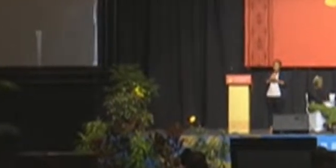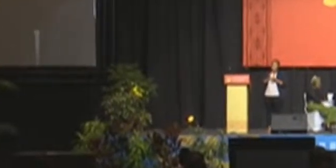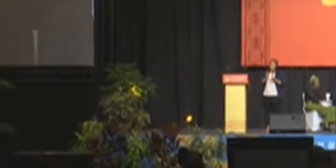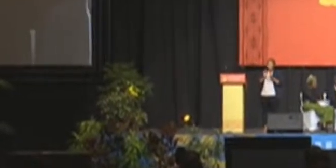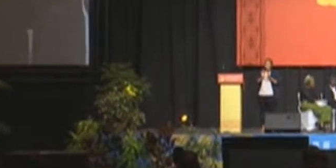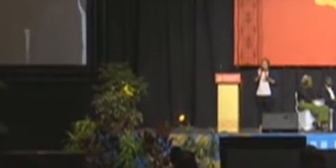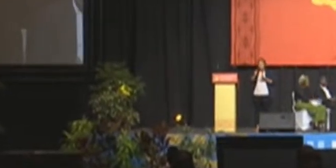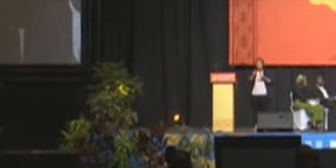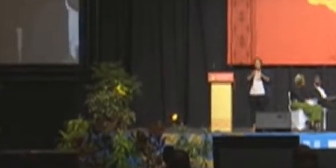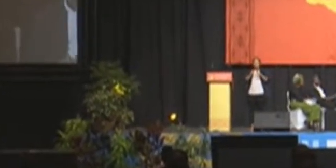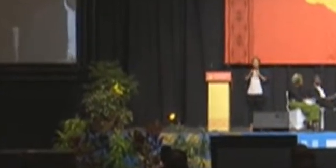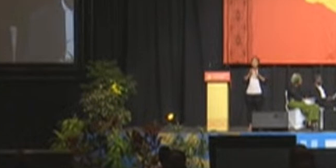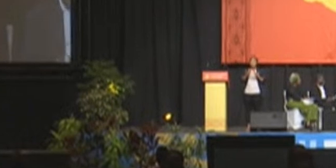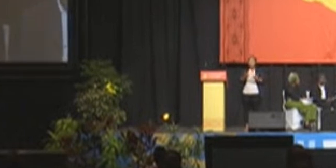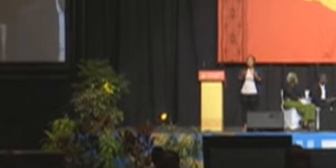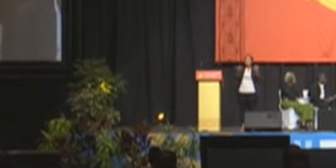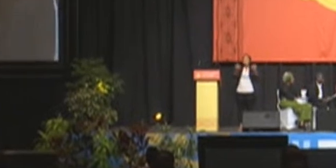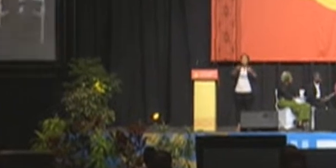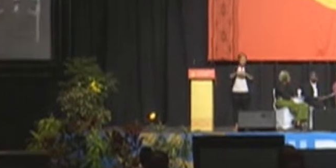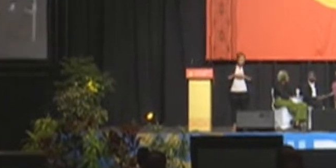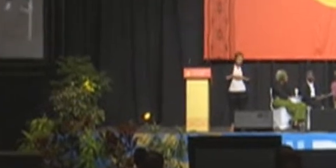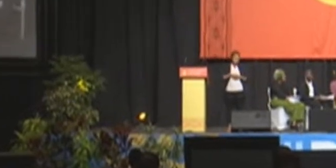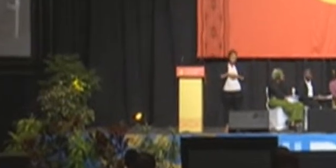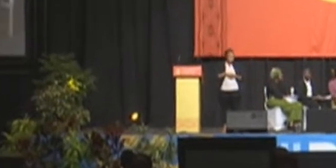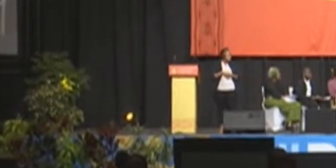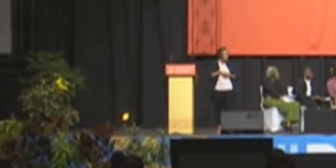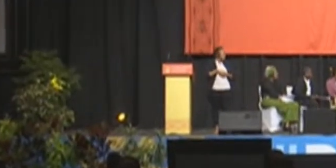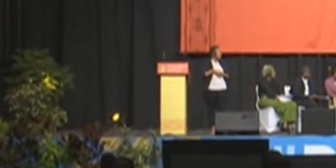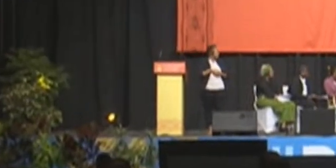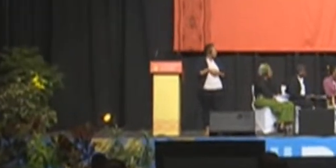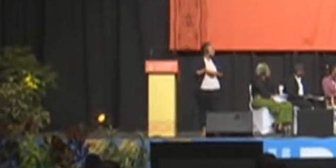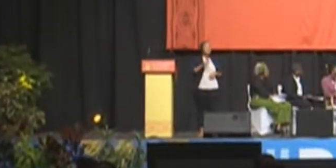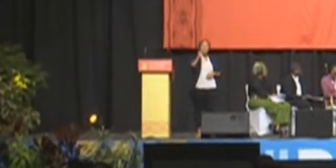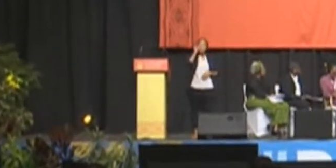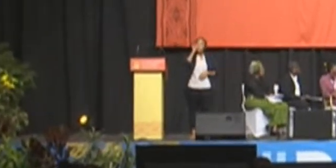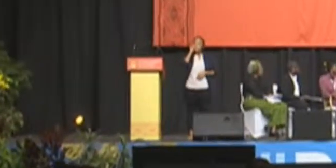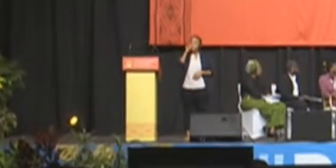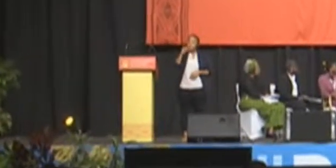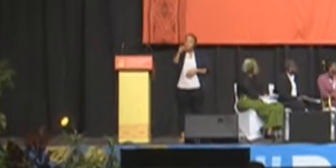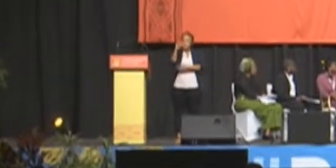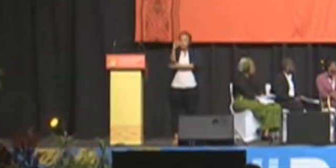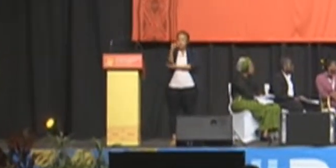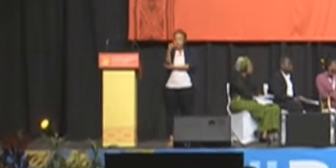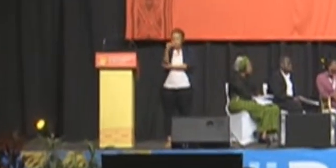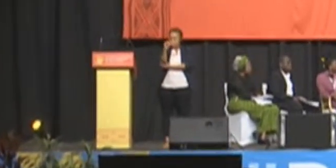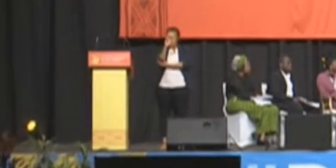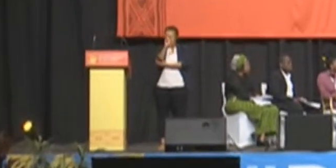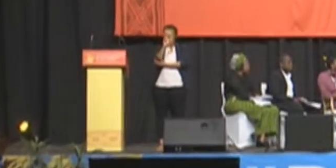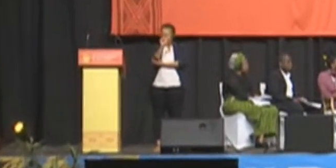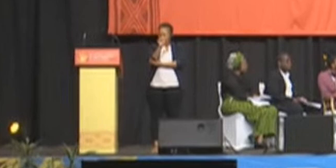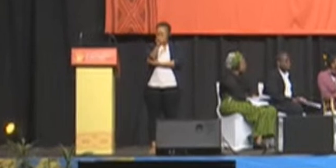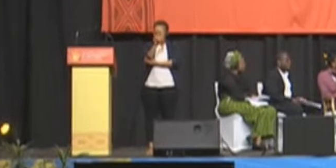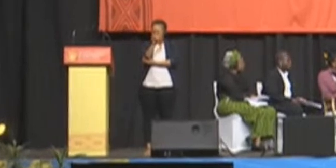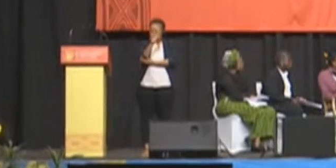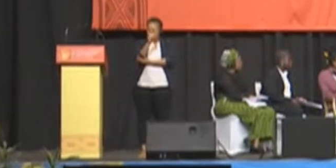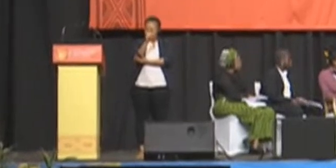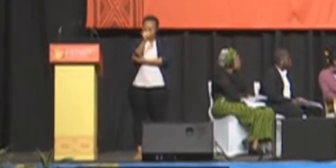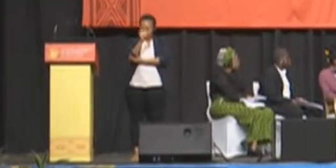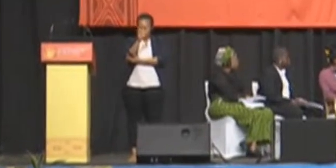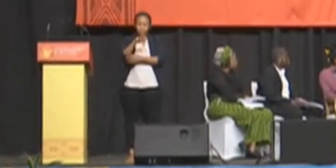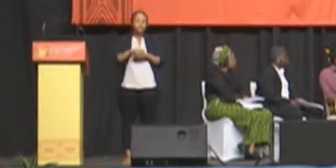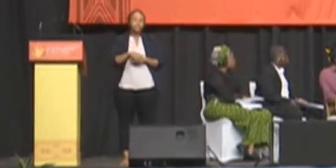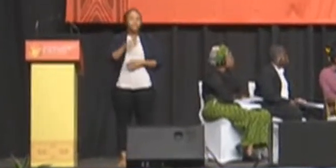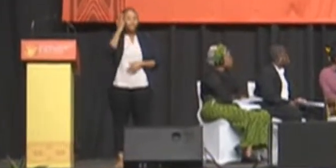you. Now, Mr. Hadebe, I just want to bring it home a little bit. And we know that South Africa has been